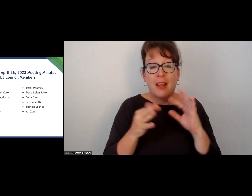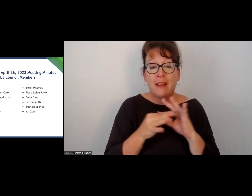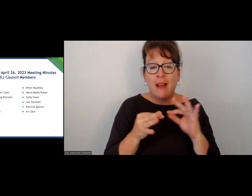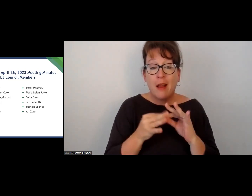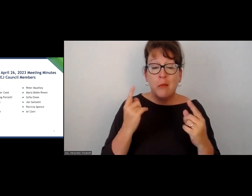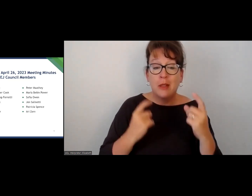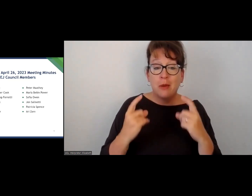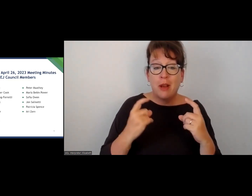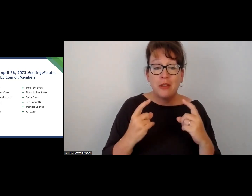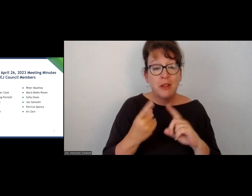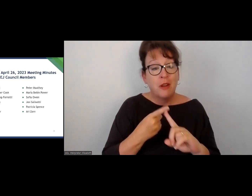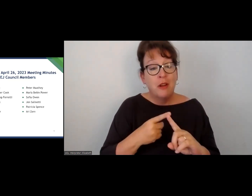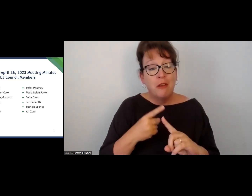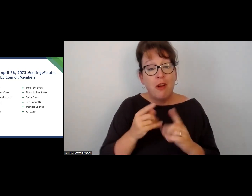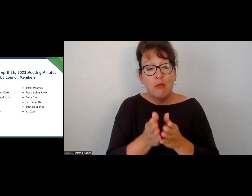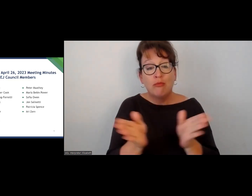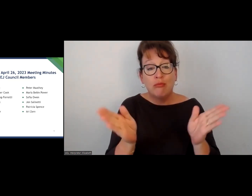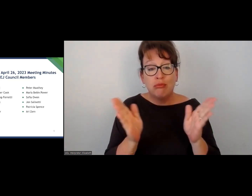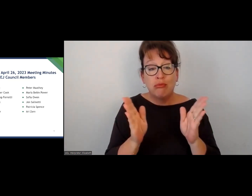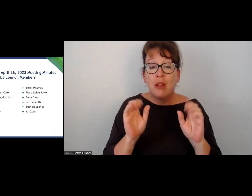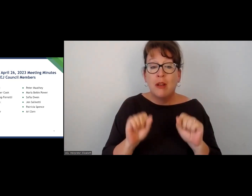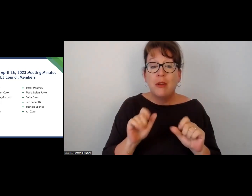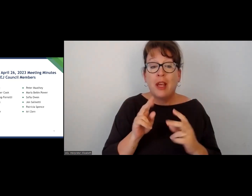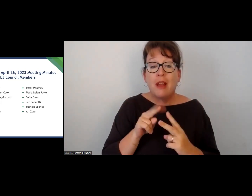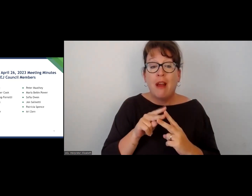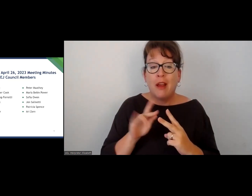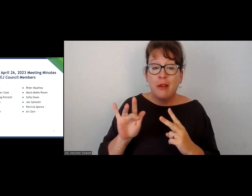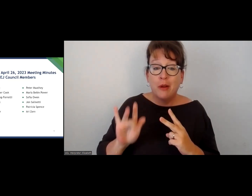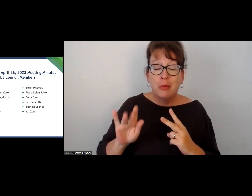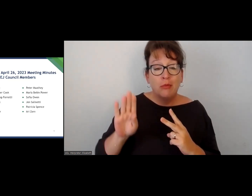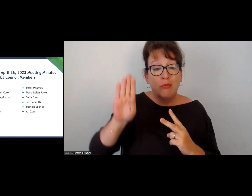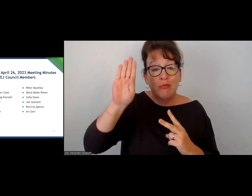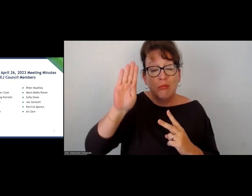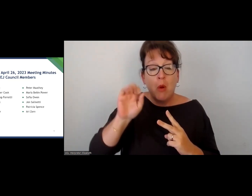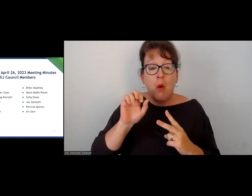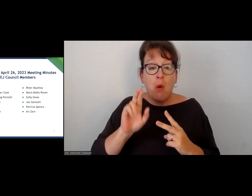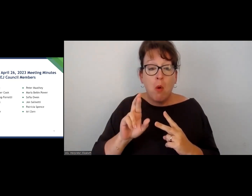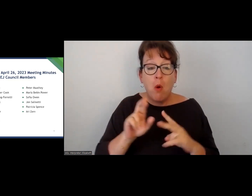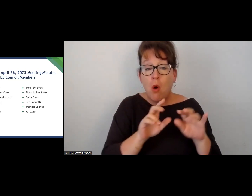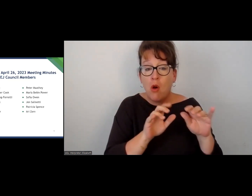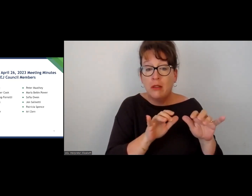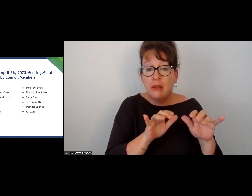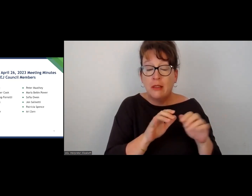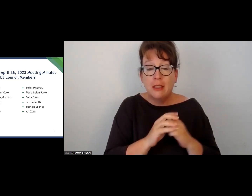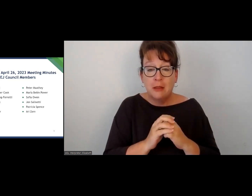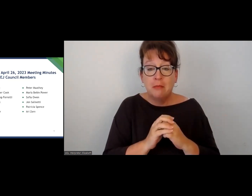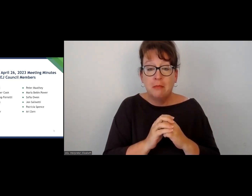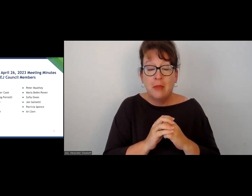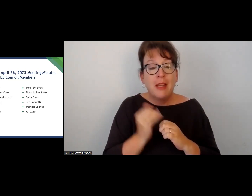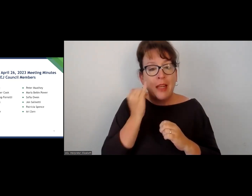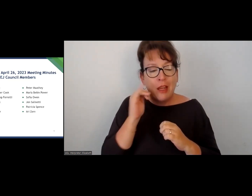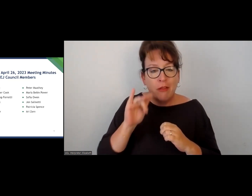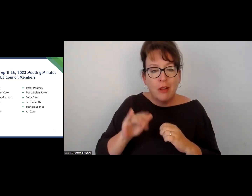You can either raise your hand right now or put it. You have also the ability to. They will give you the ability to unmute